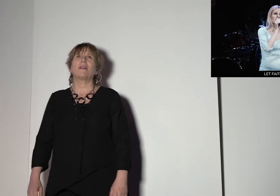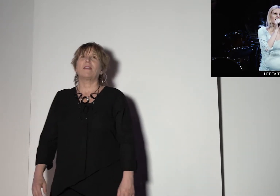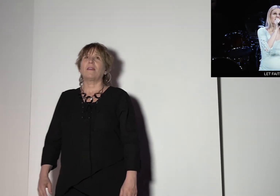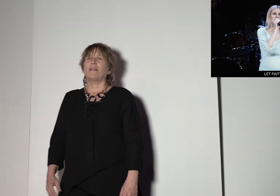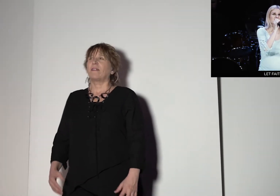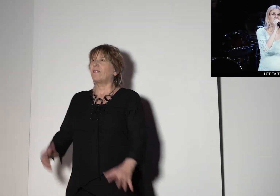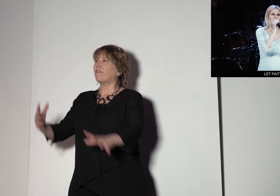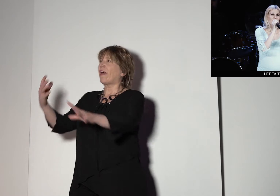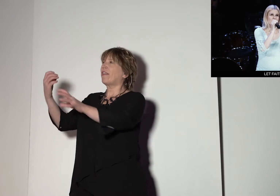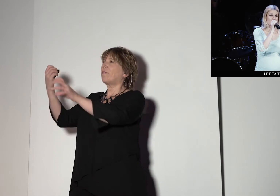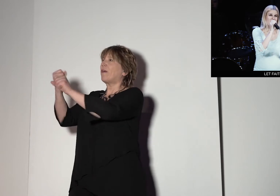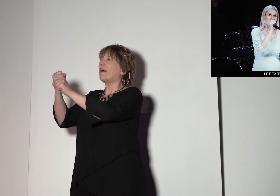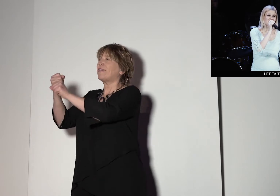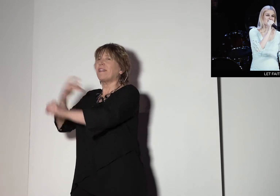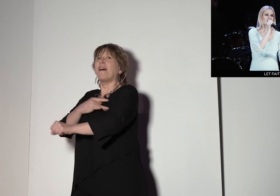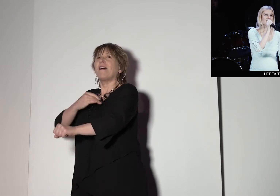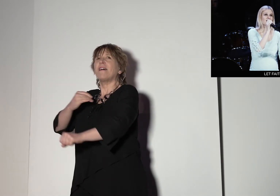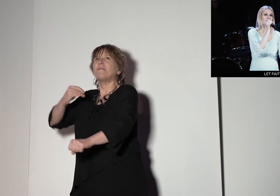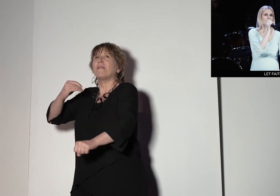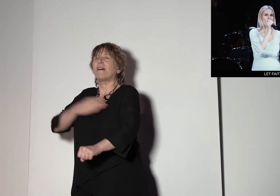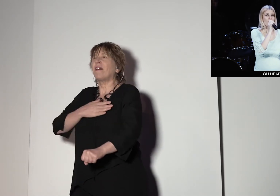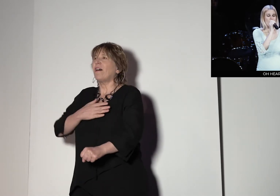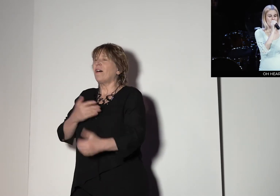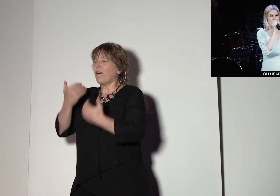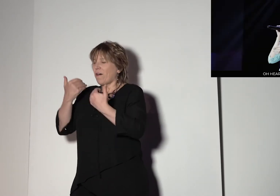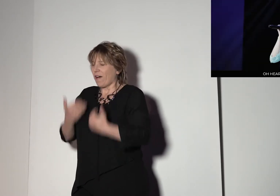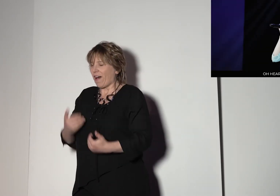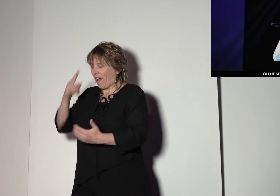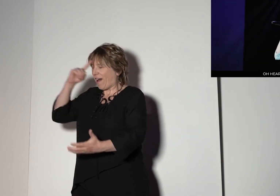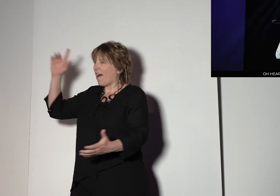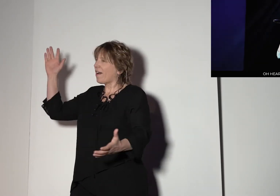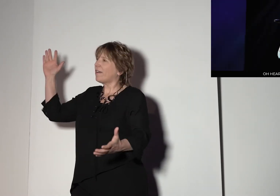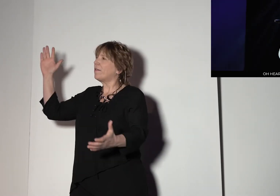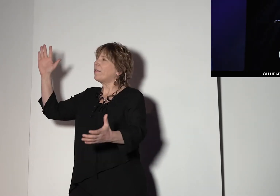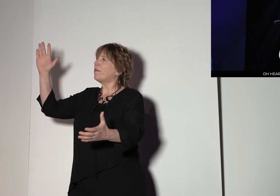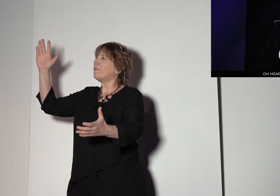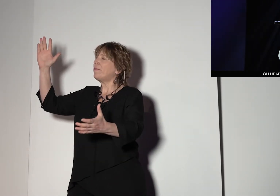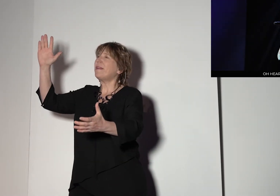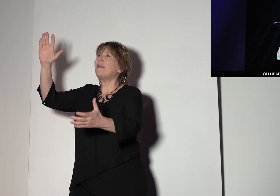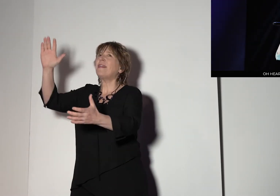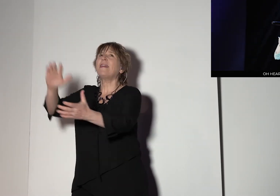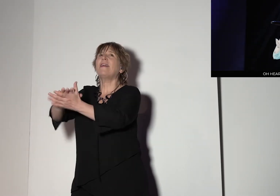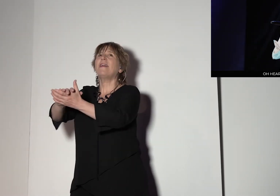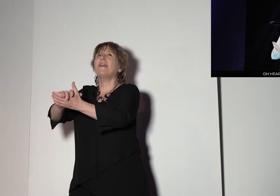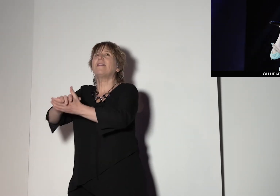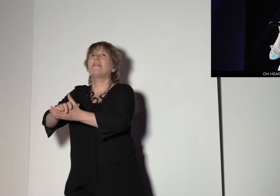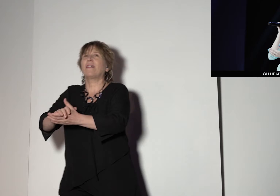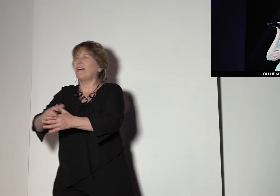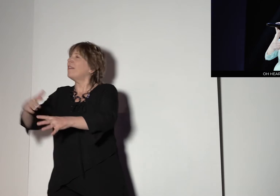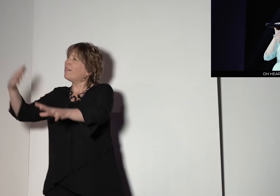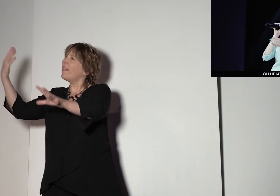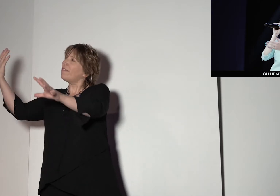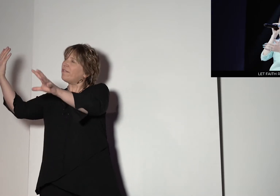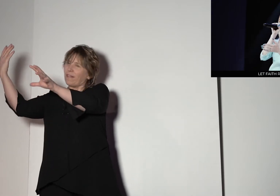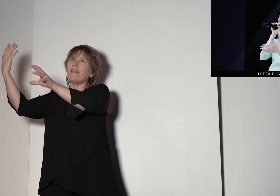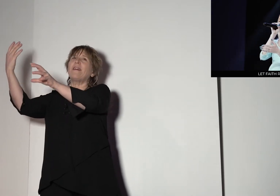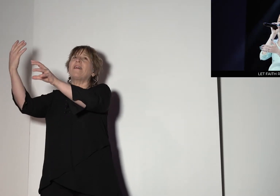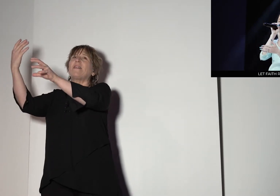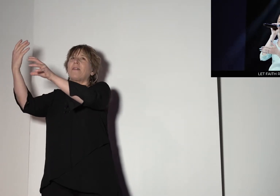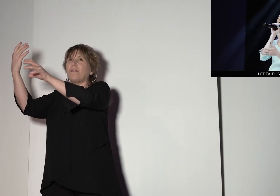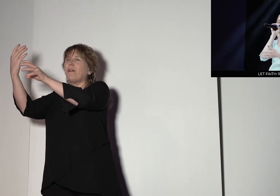Let faith rise up, oh heart, believe.